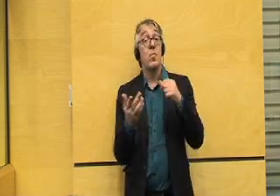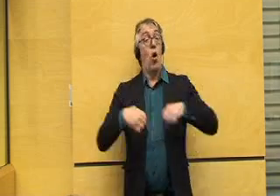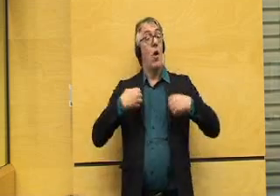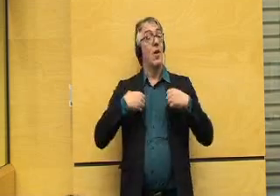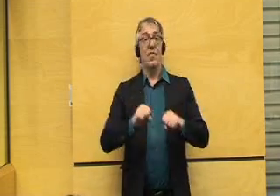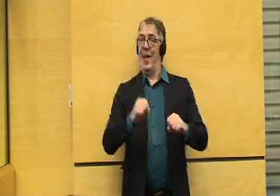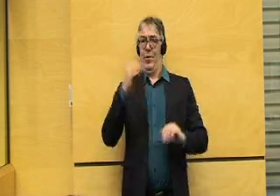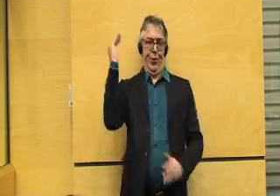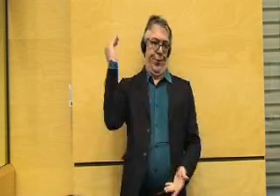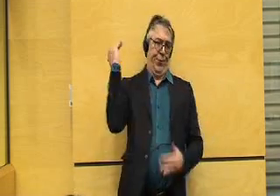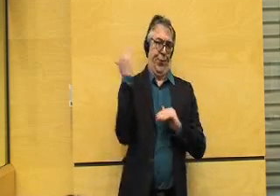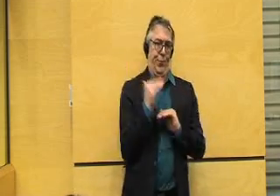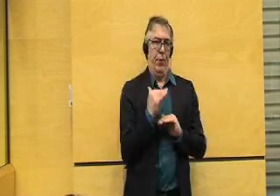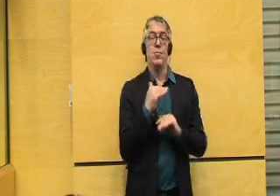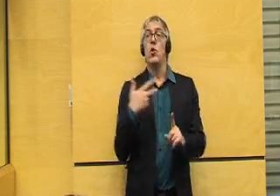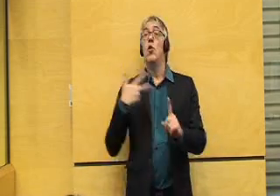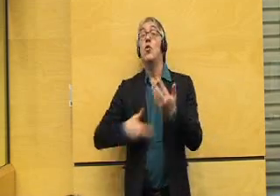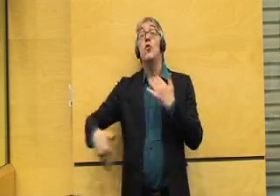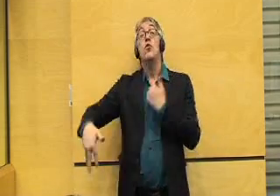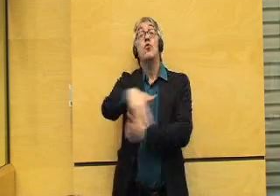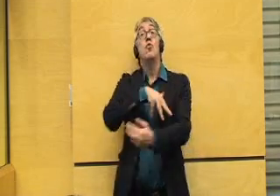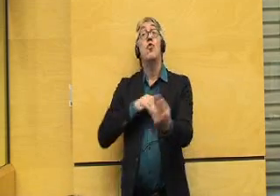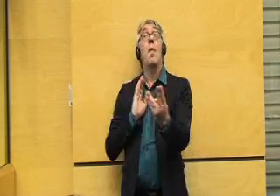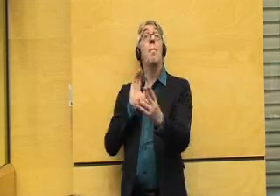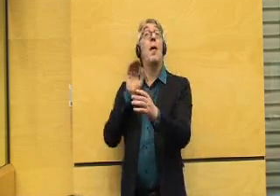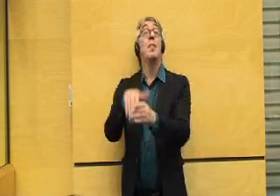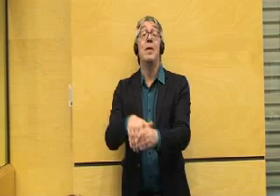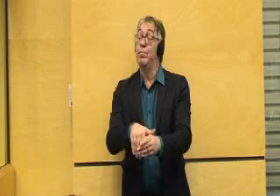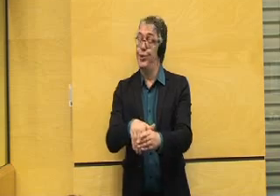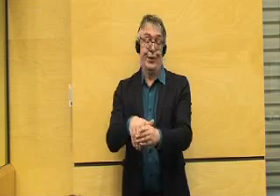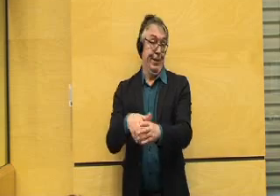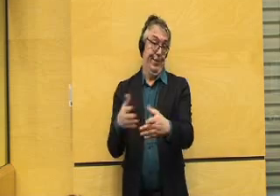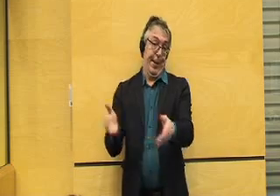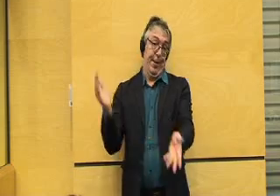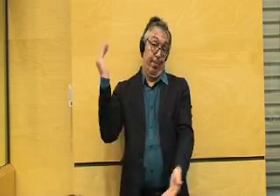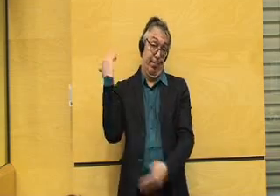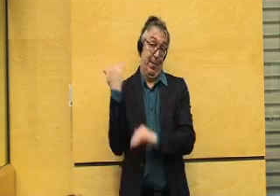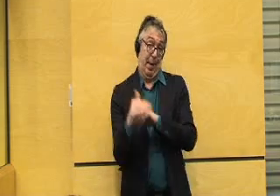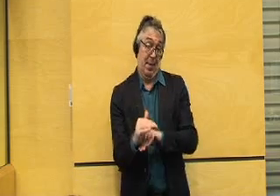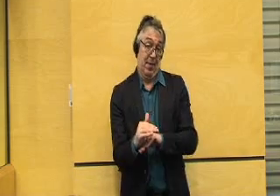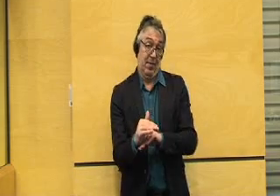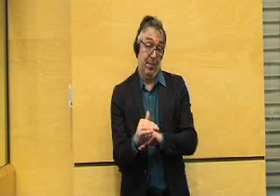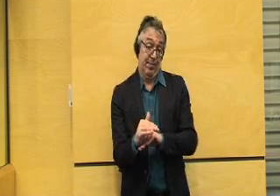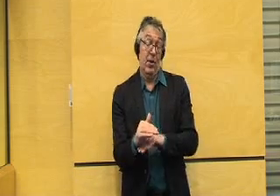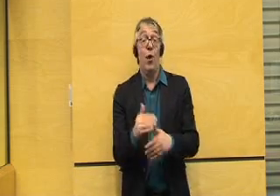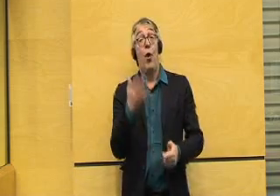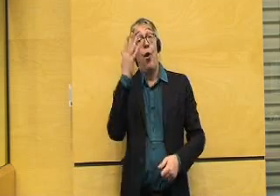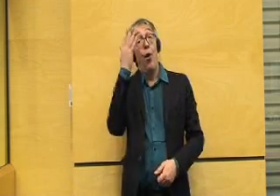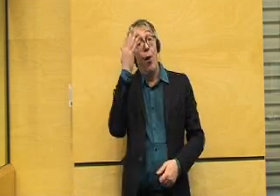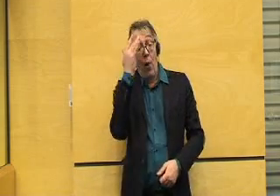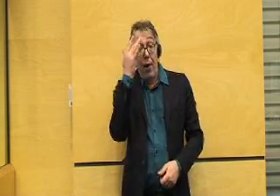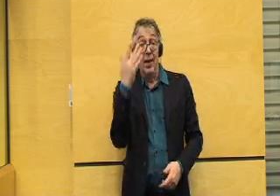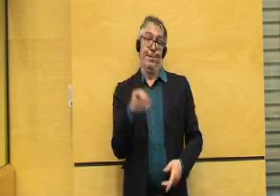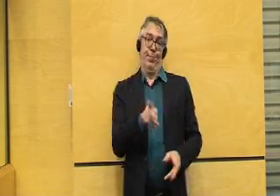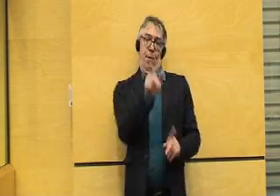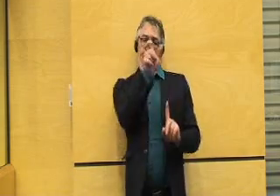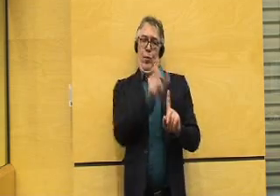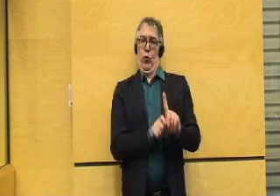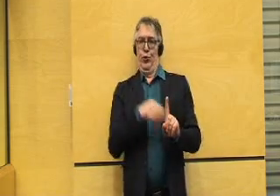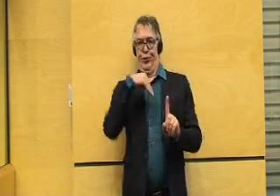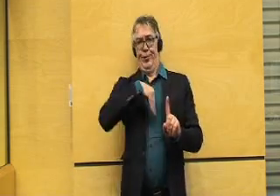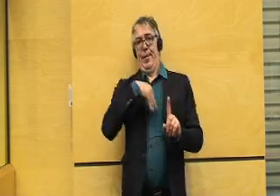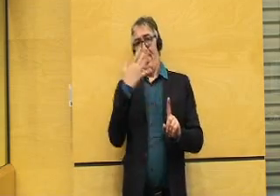and restrictions of social participation due to the impairments of persons, but not due to the obstacle in social or